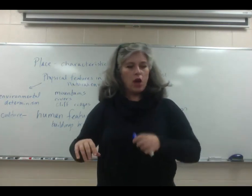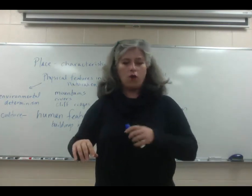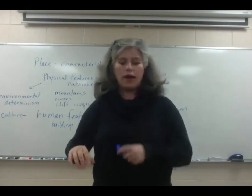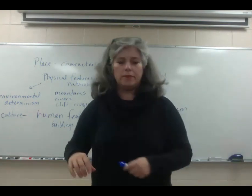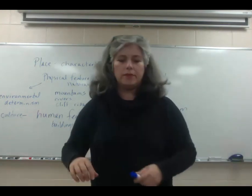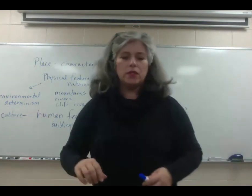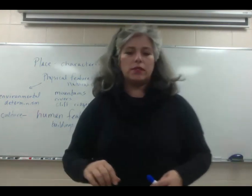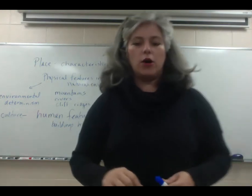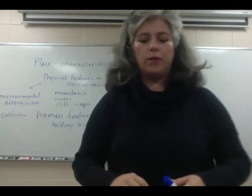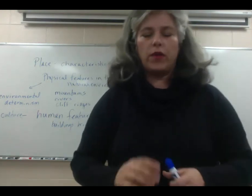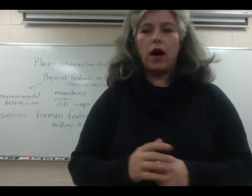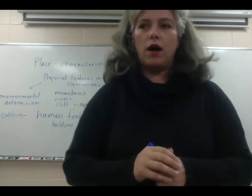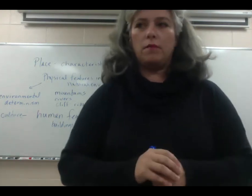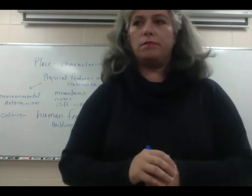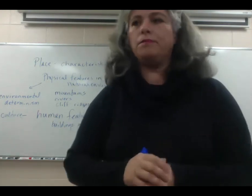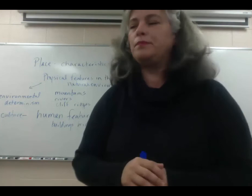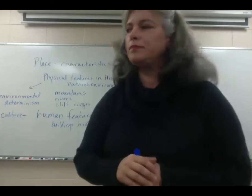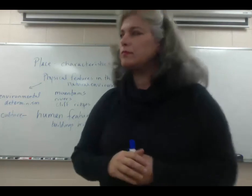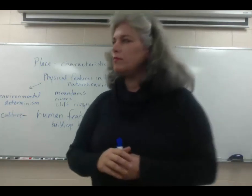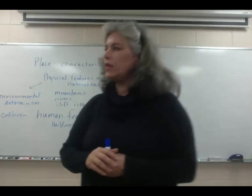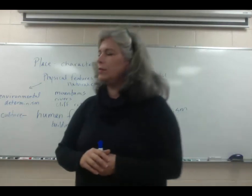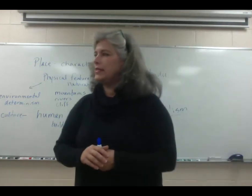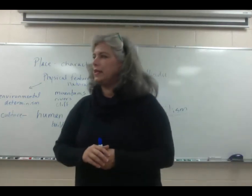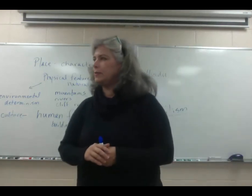Alrighty. So, let me see.